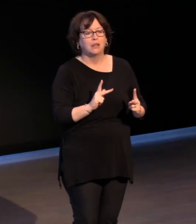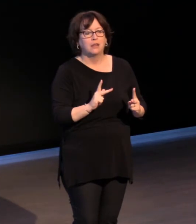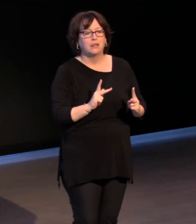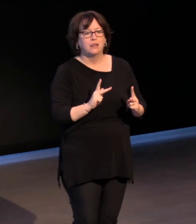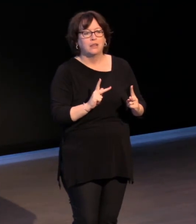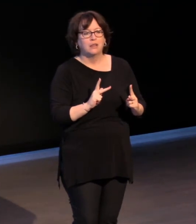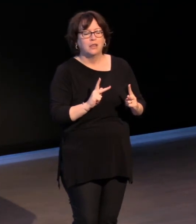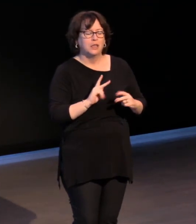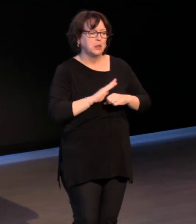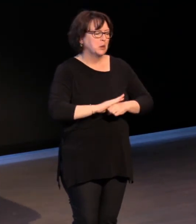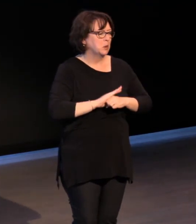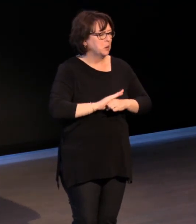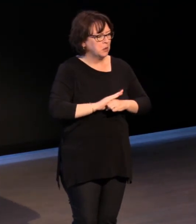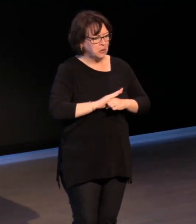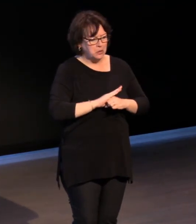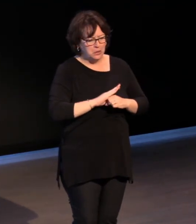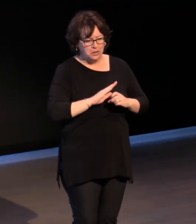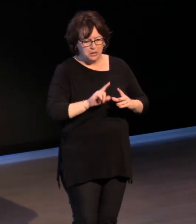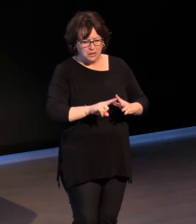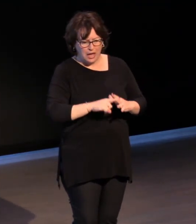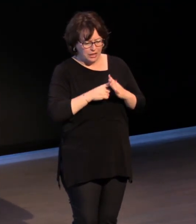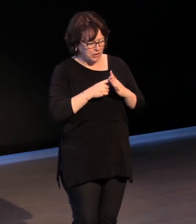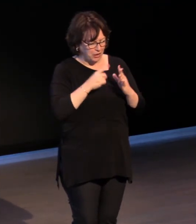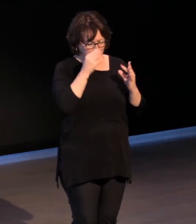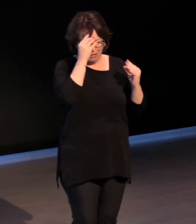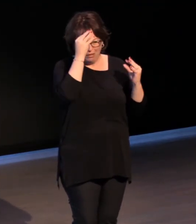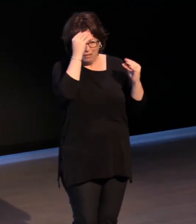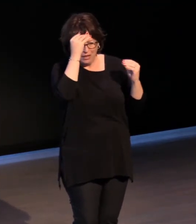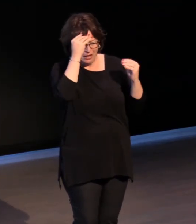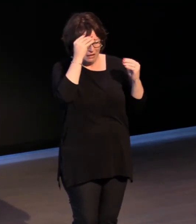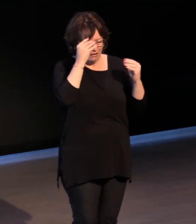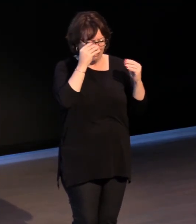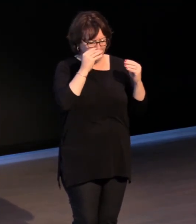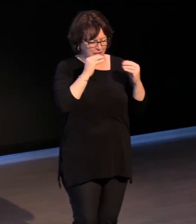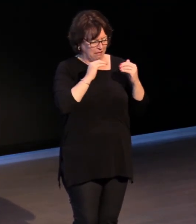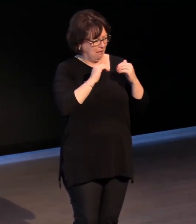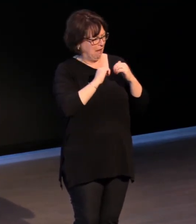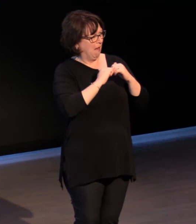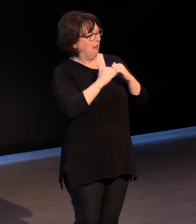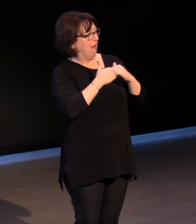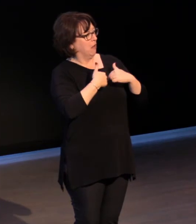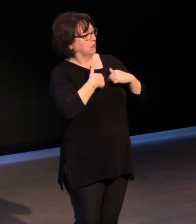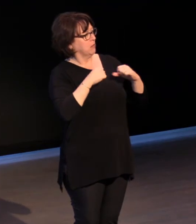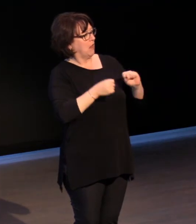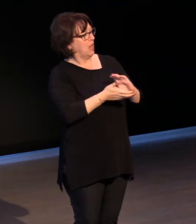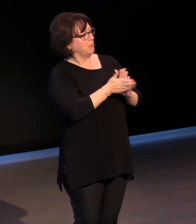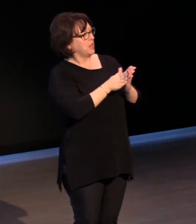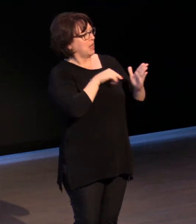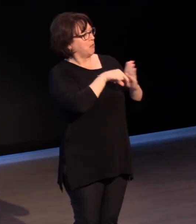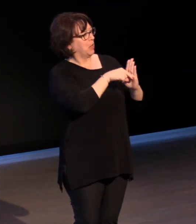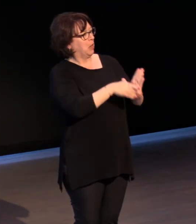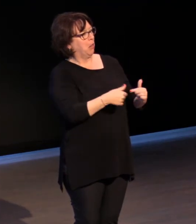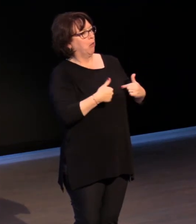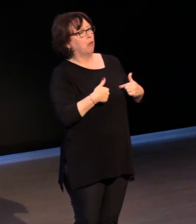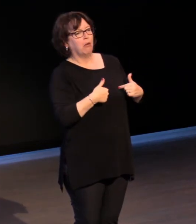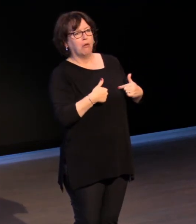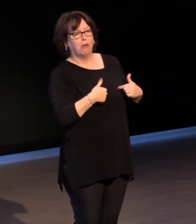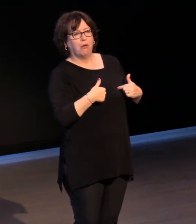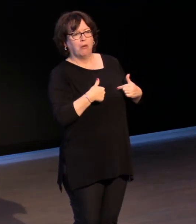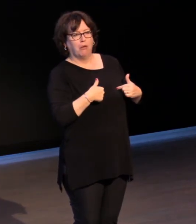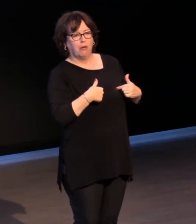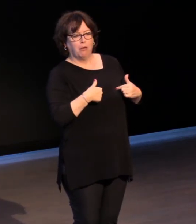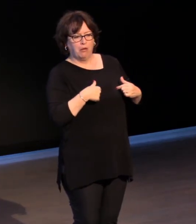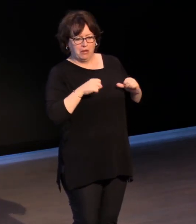imagining ways that I too could become a killer and avenge for the death of